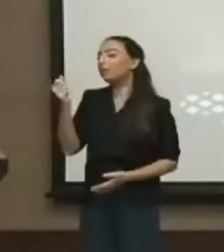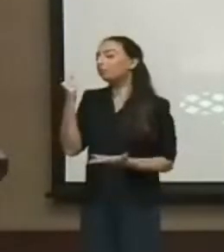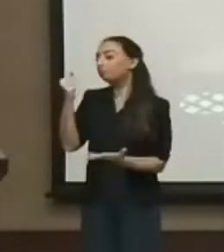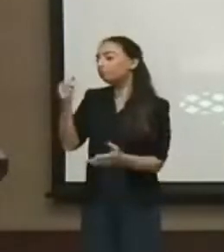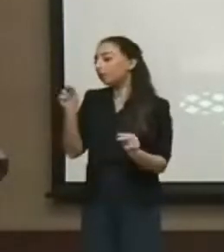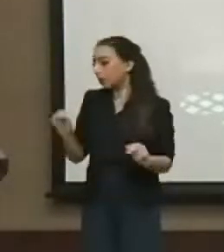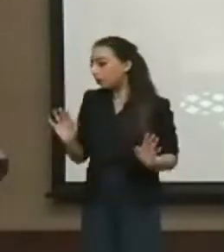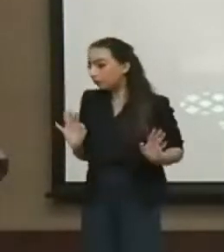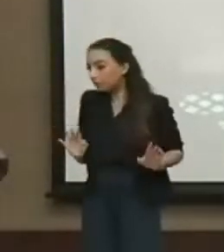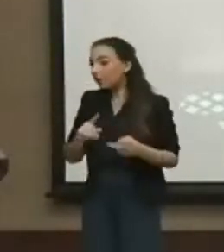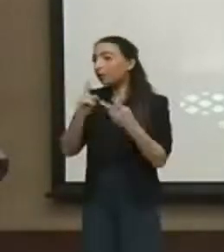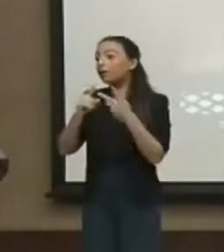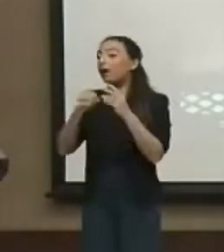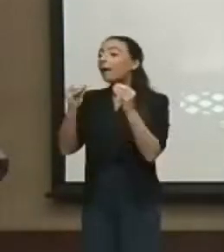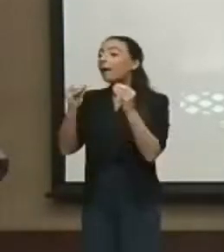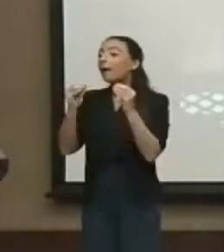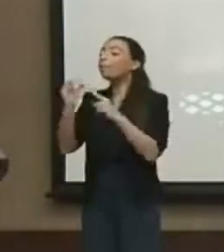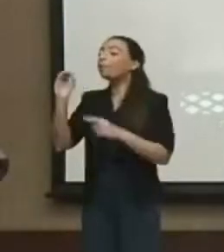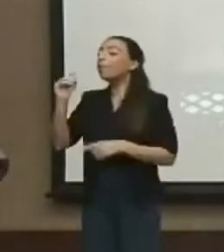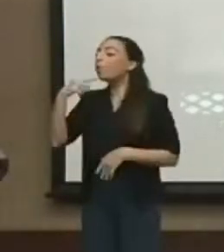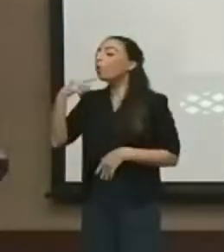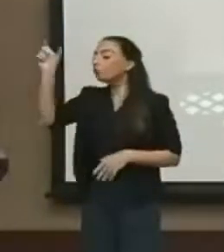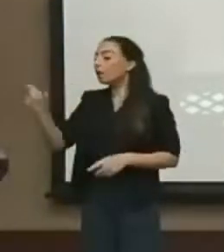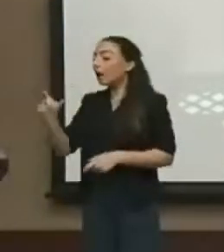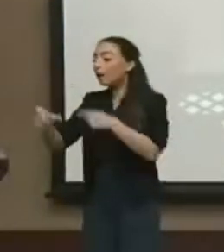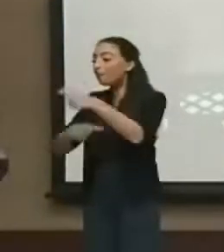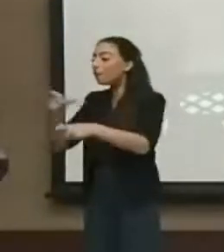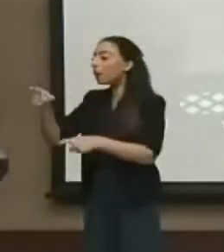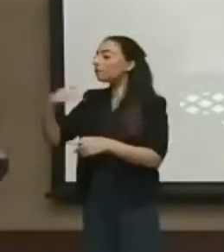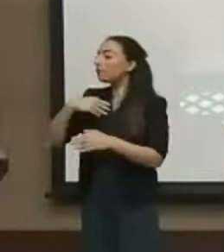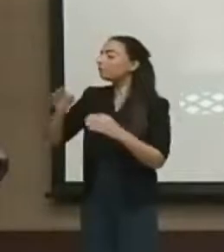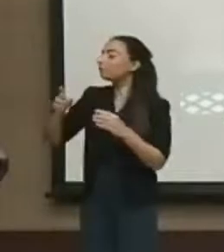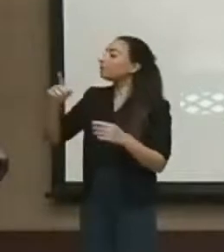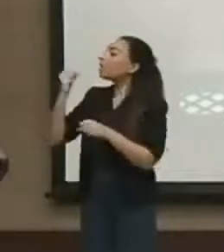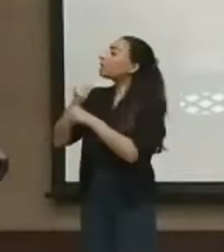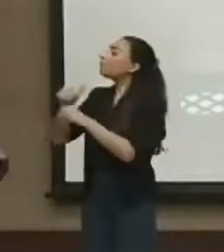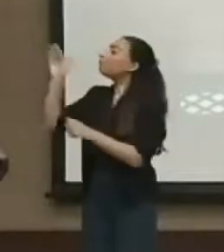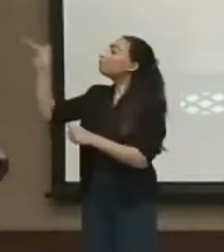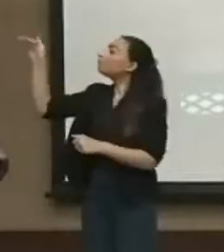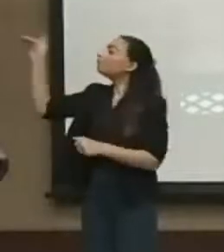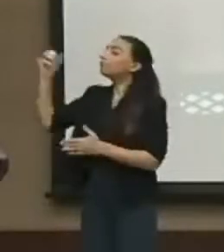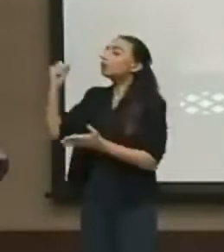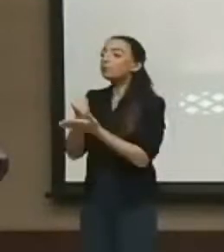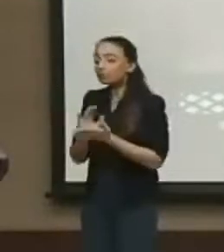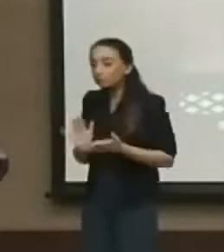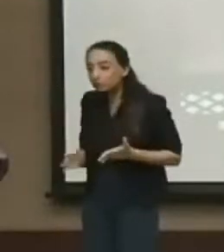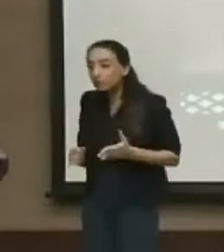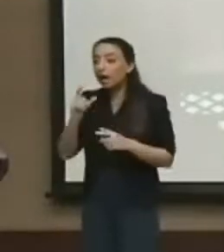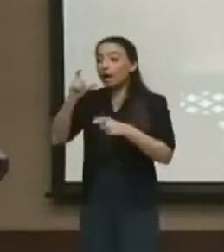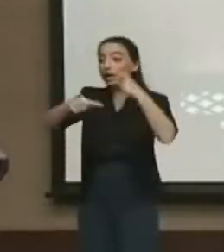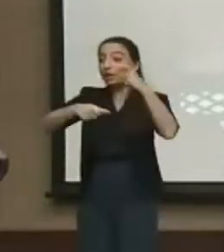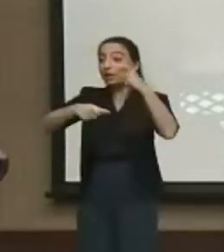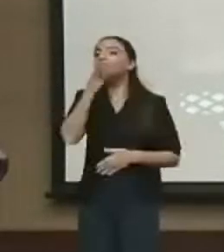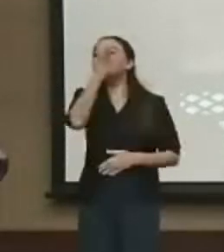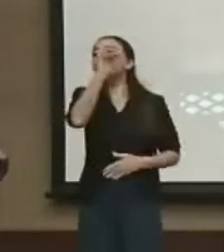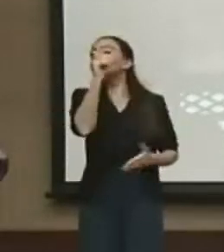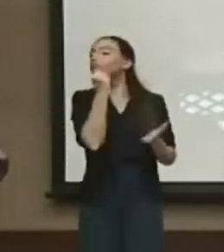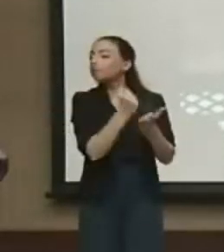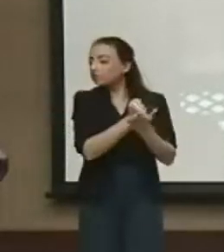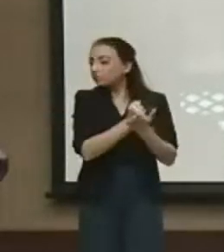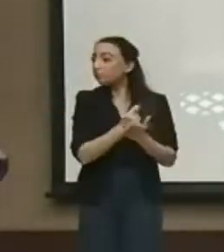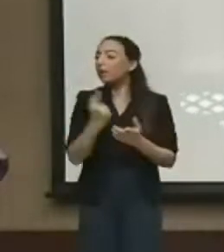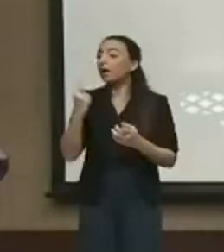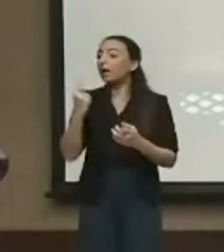DPOs to question. We need DPOs to make the government accountable, corporates accountable, industry